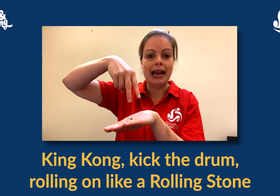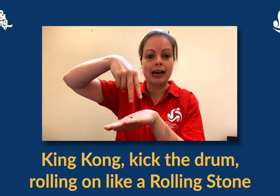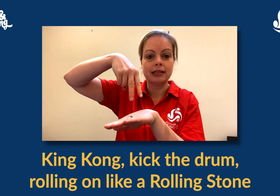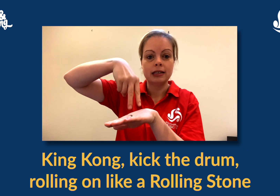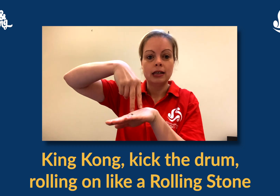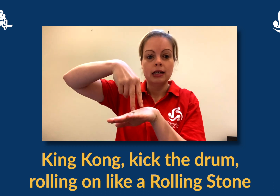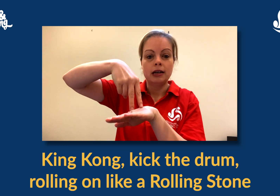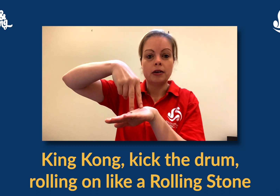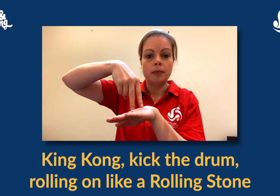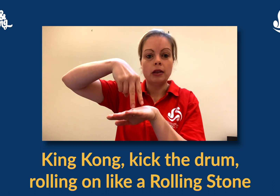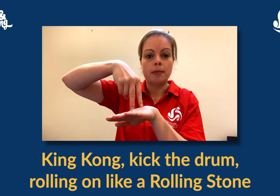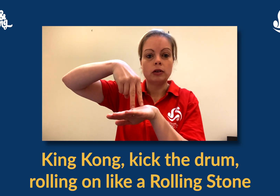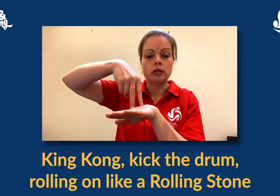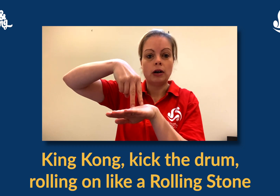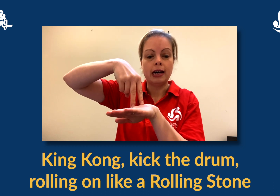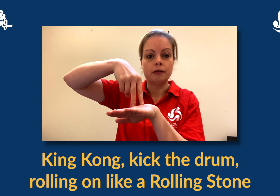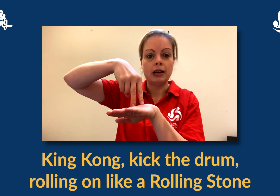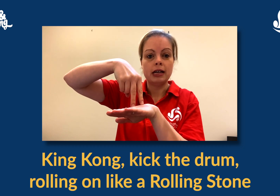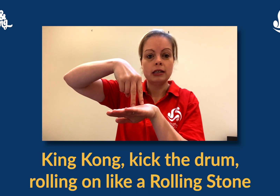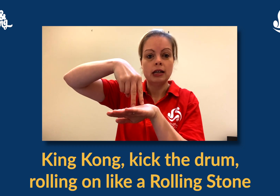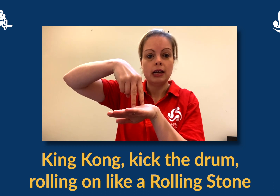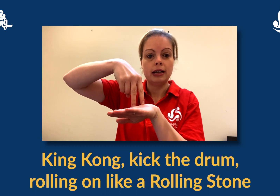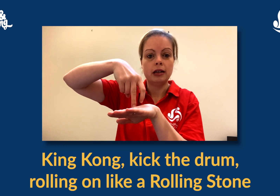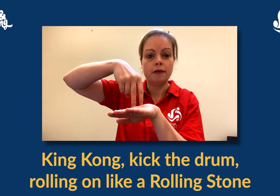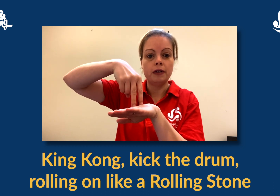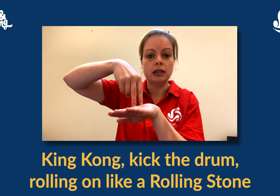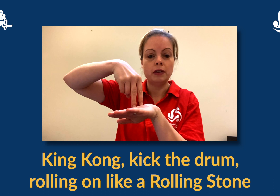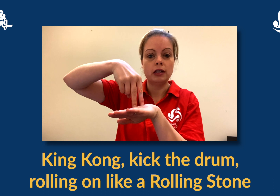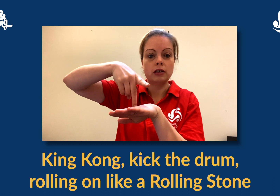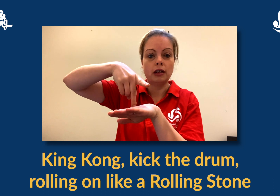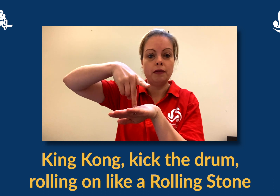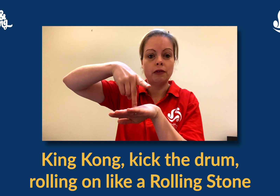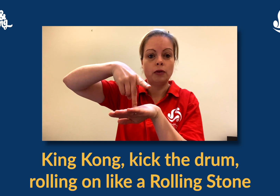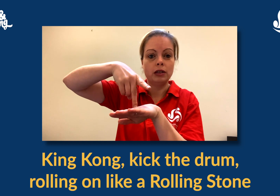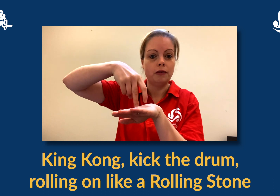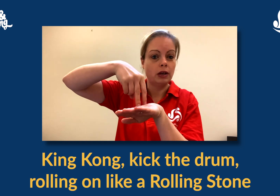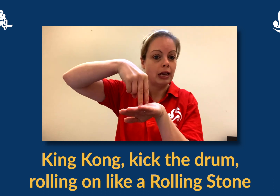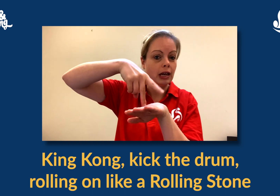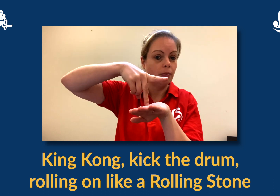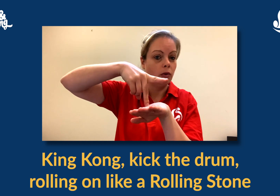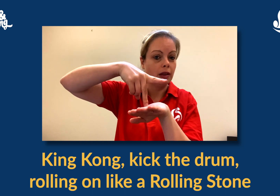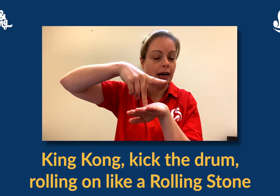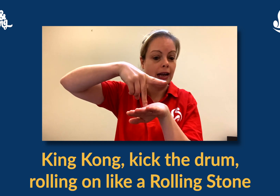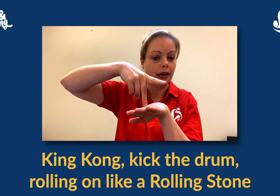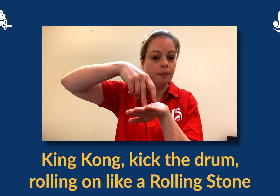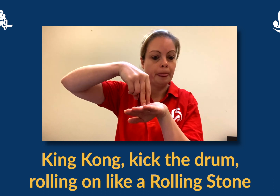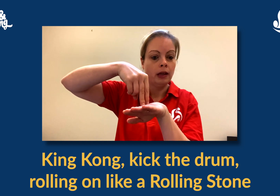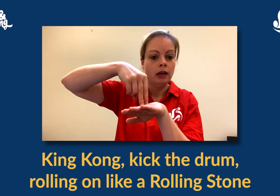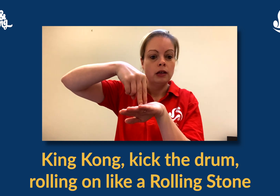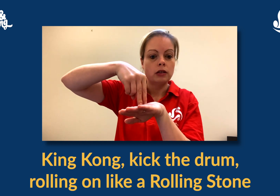our legs. We're going to put them onto our hand flat. And then the first finger is just going to flick forward as if you're kicking a ball with that